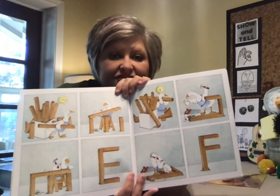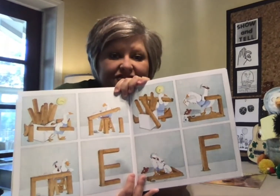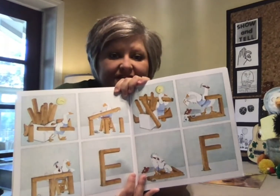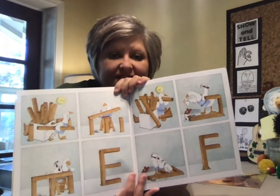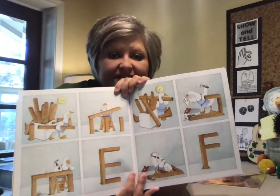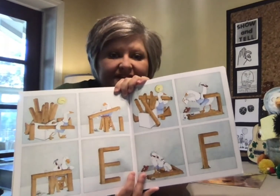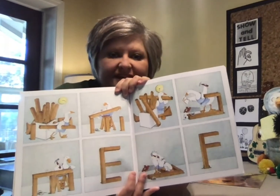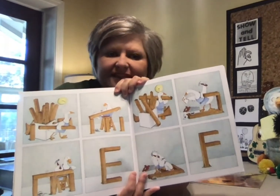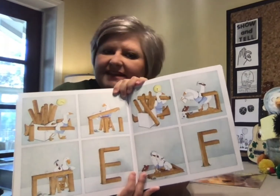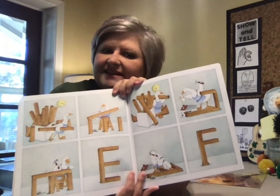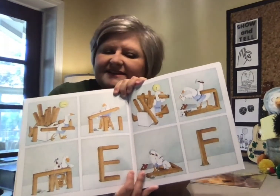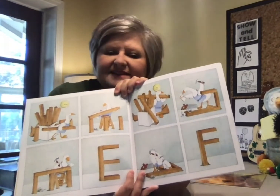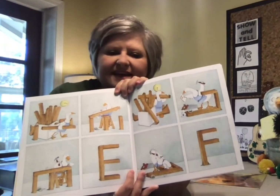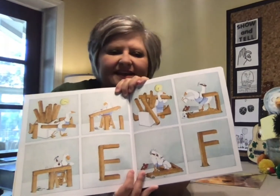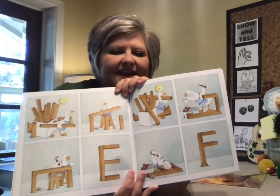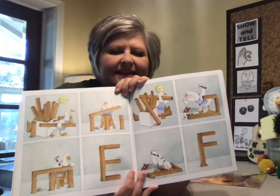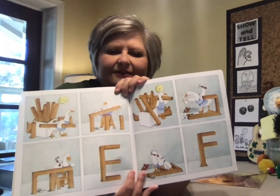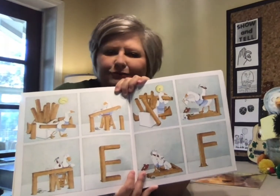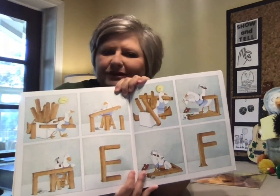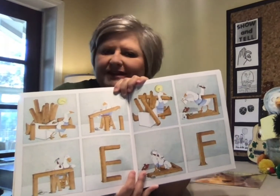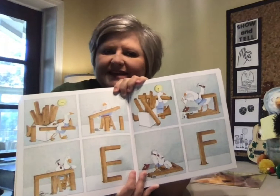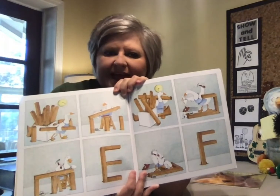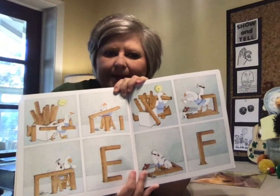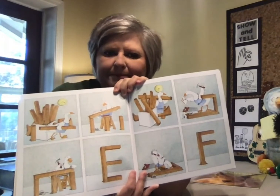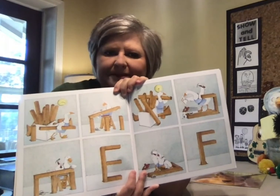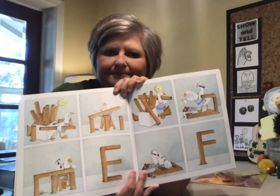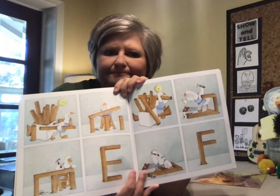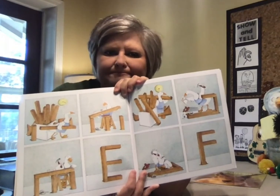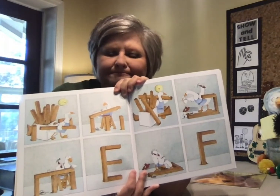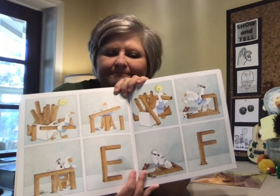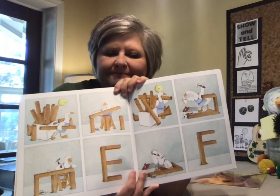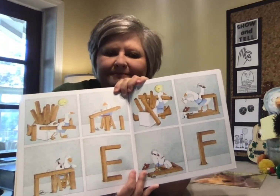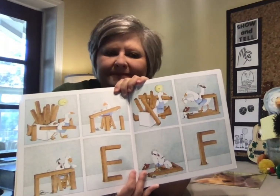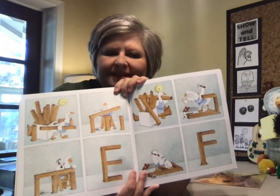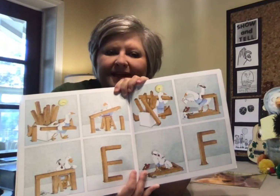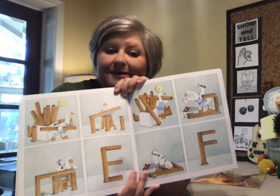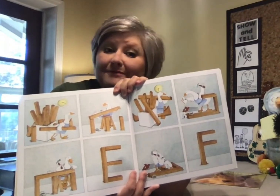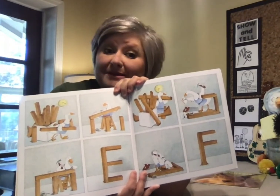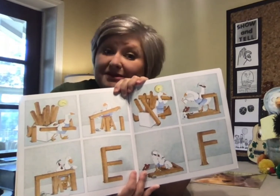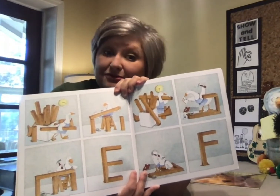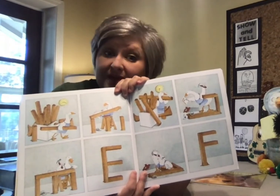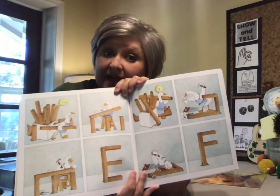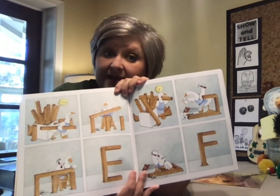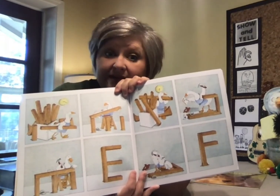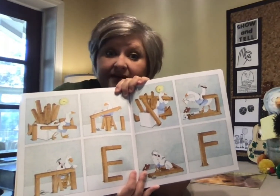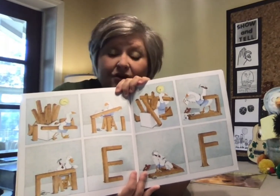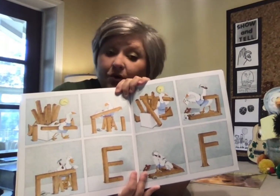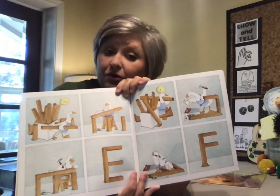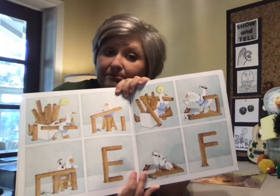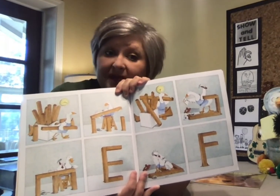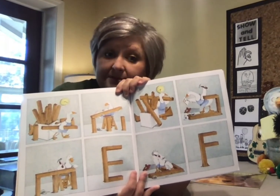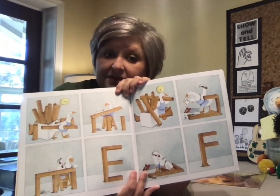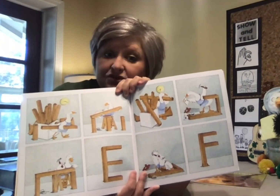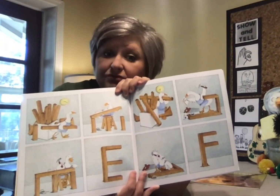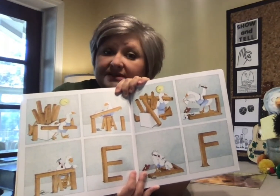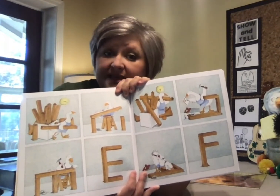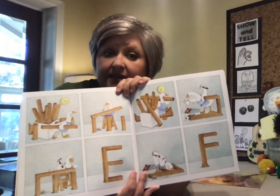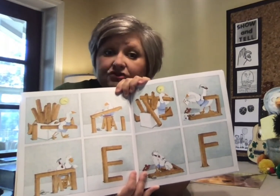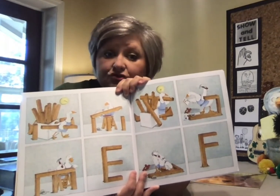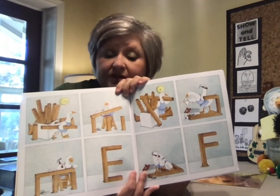fiction, things that can't really happen. Maybe you can, or maybe you could take a trip